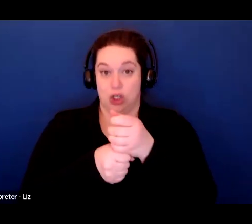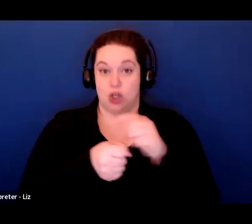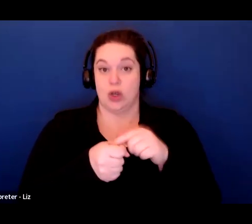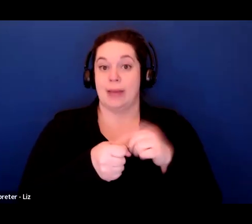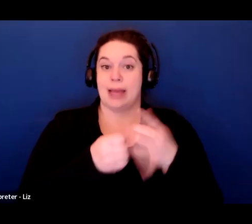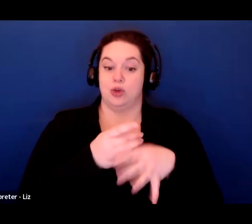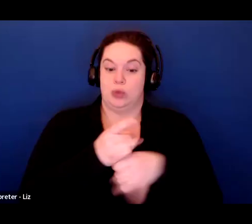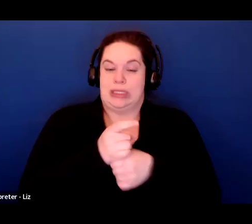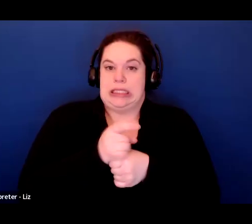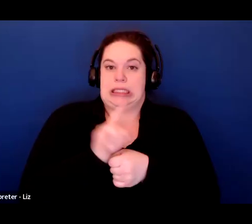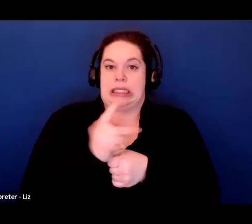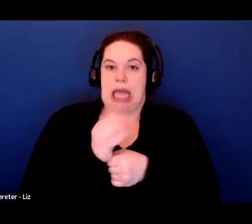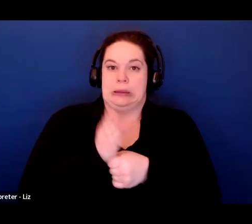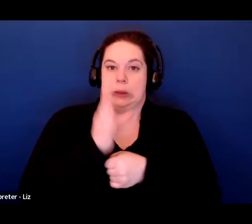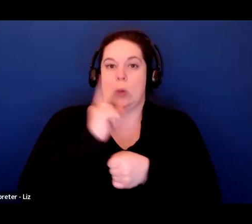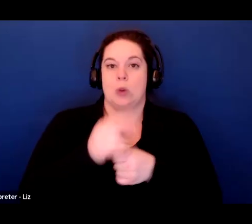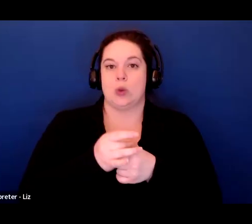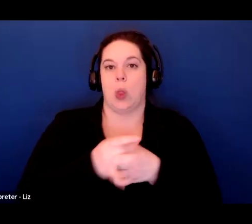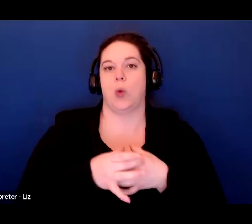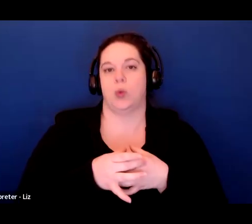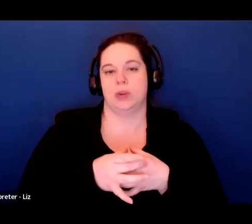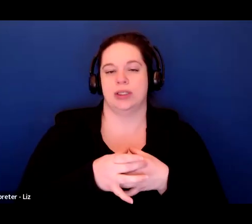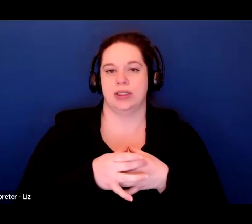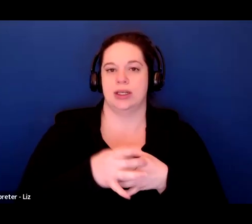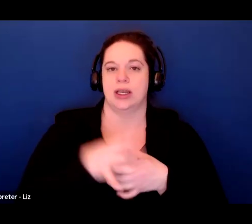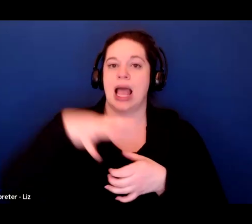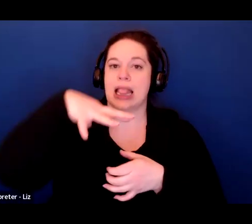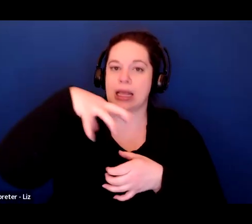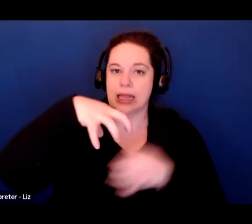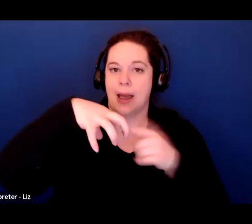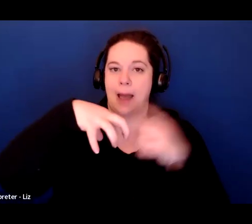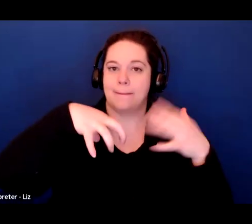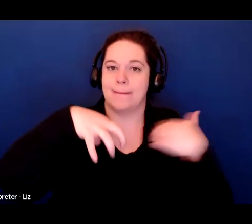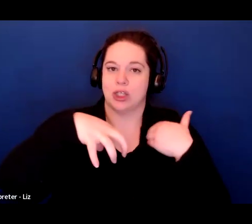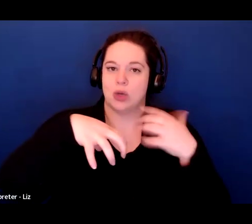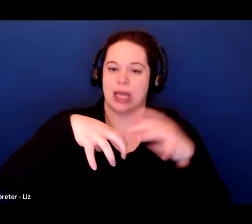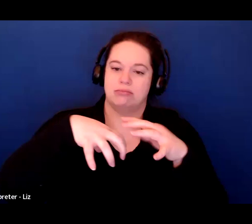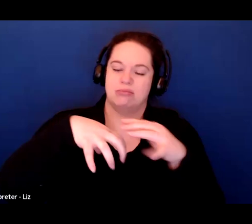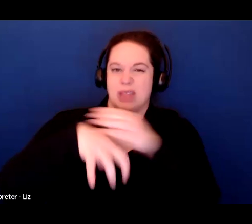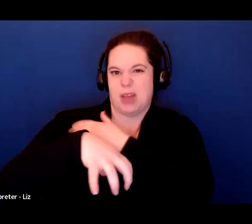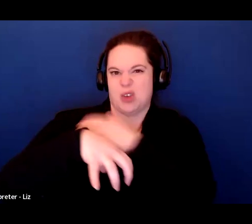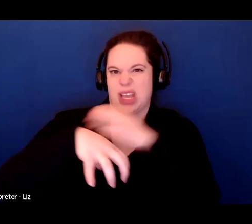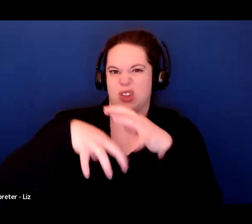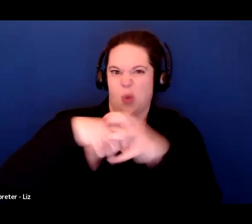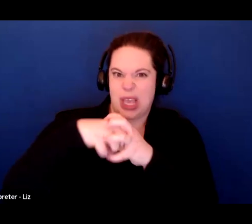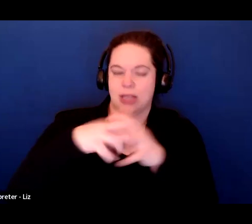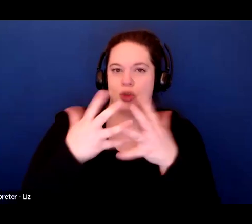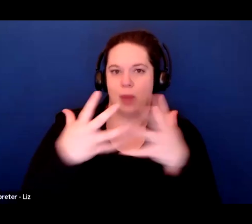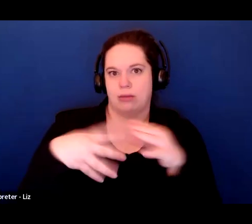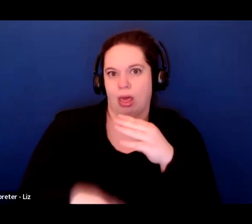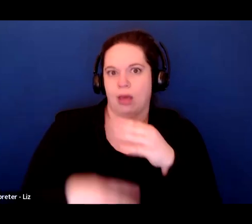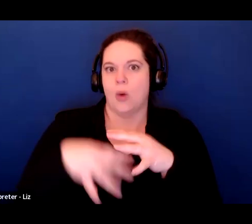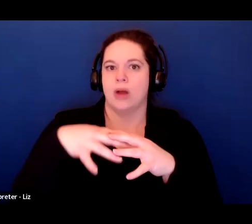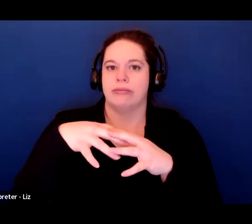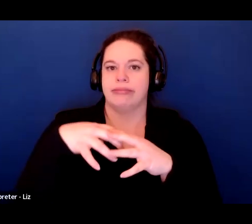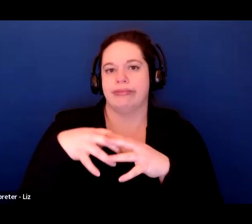loose. And the muscle in the bladder can squeeze too hard or can squeeze not hard enough. So there's all these pressure balances